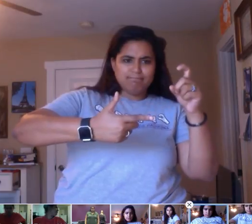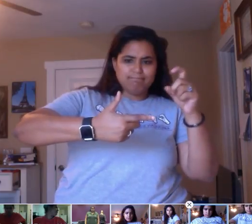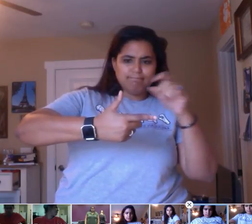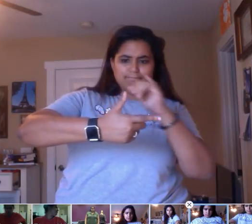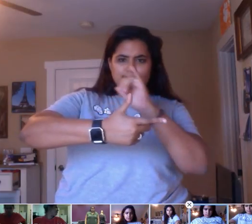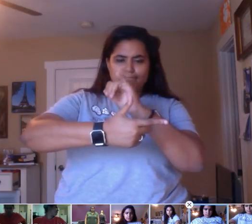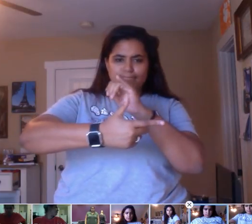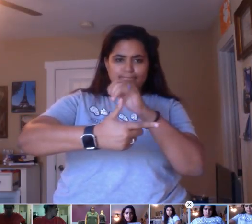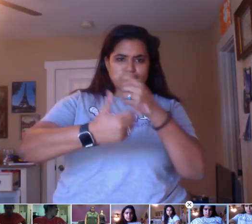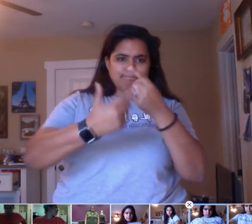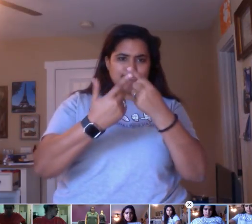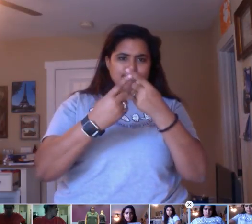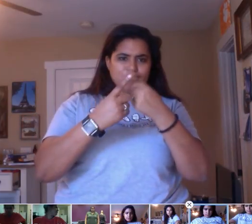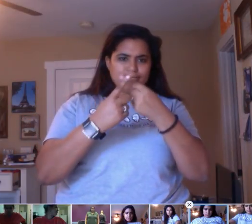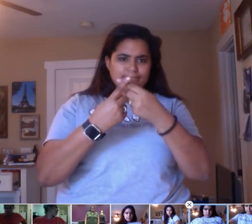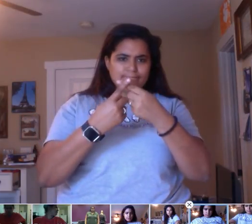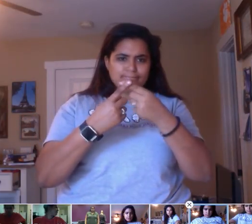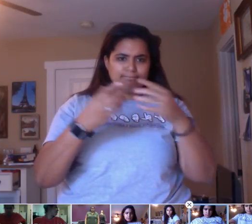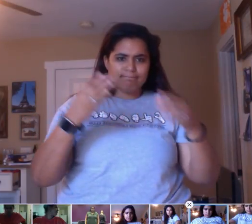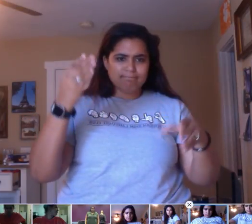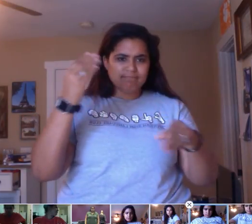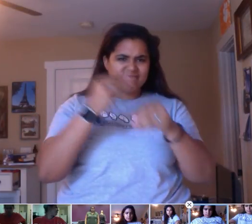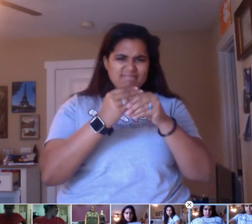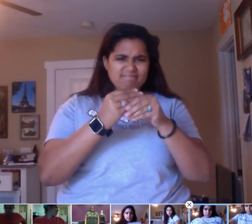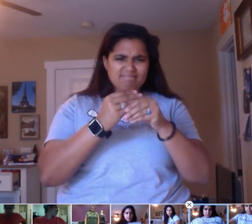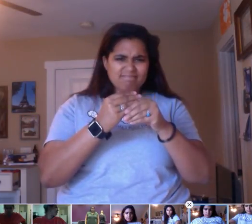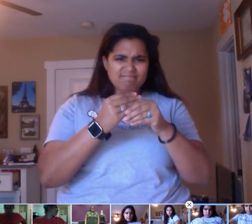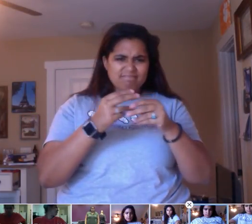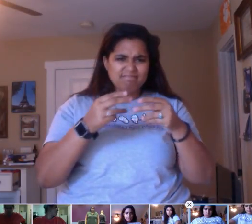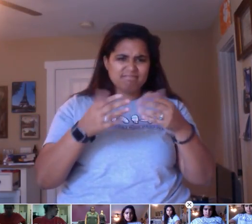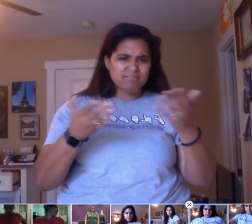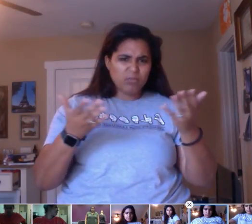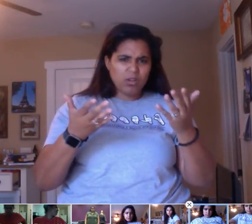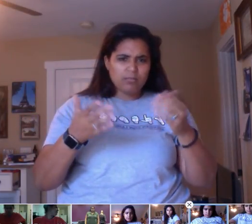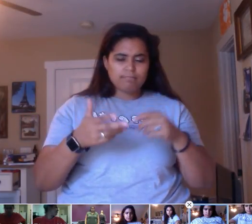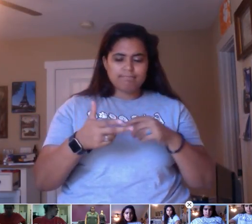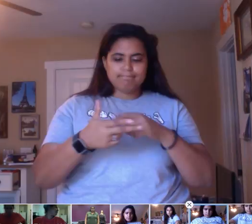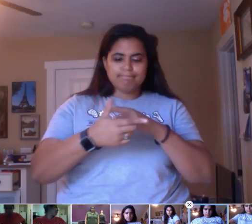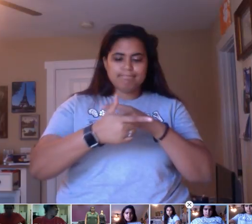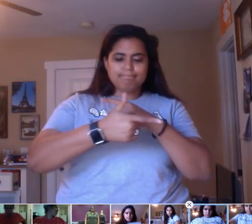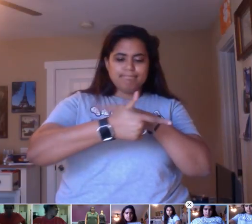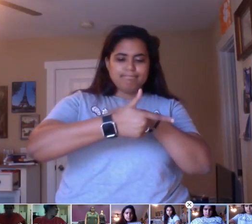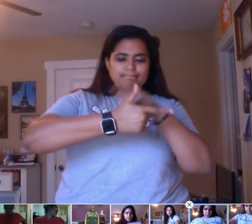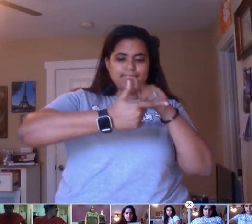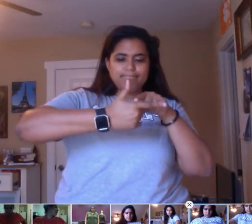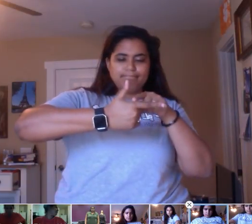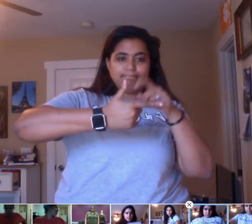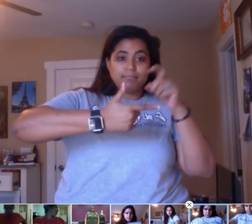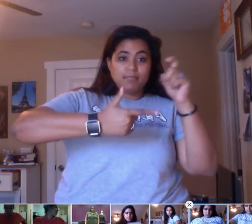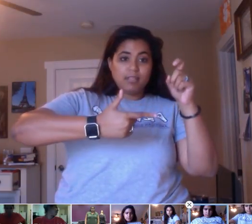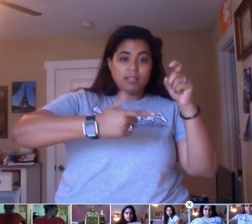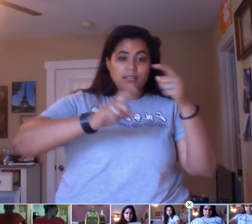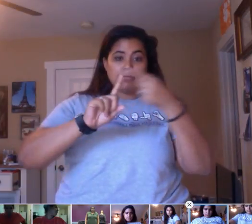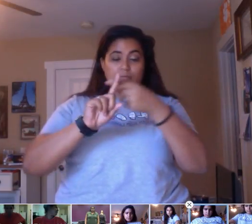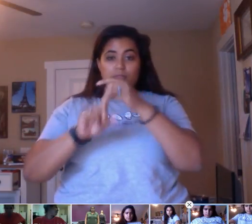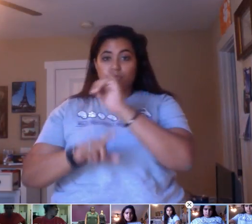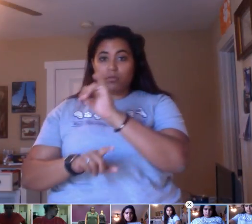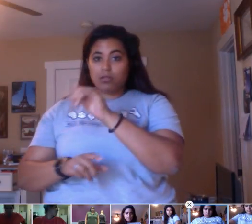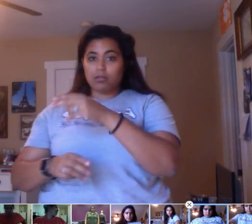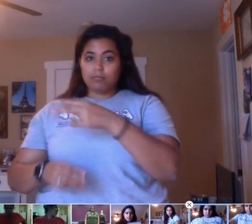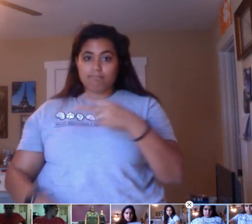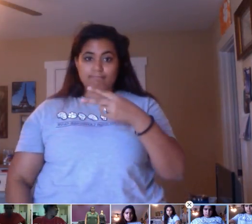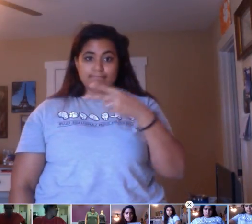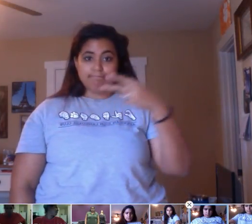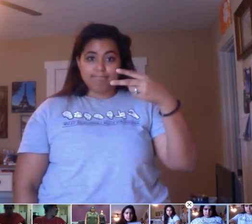So we have X and Y dividing this 180 degrees, and so if you add